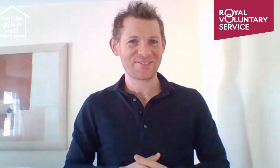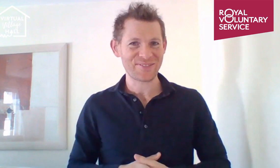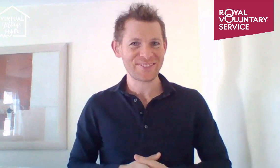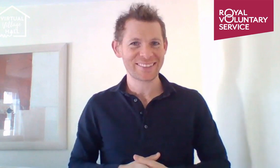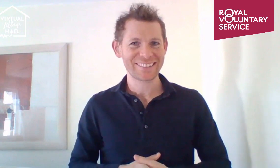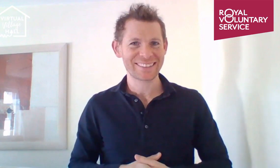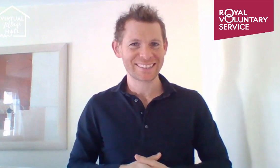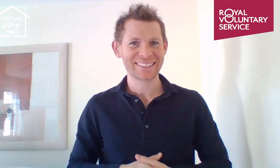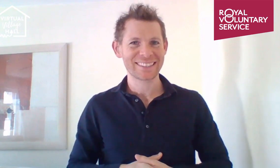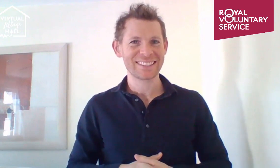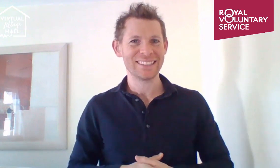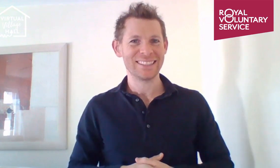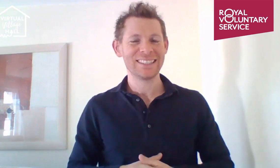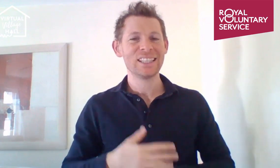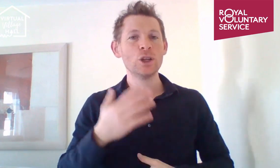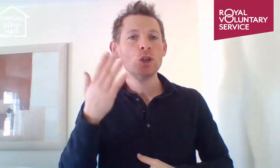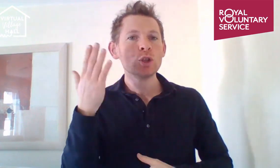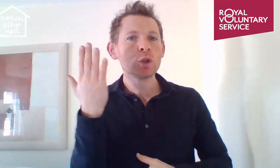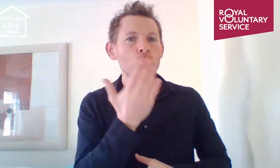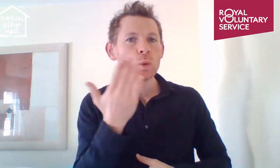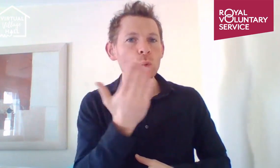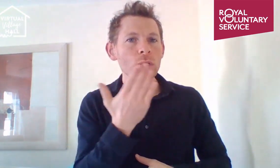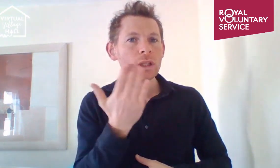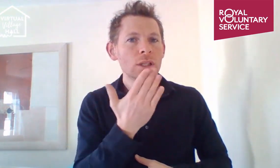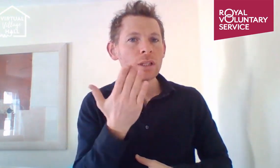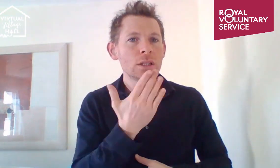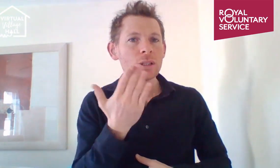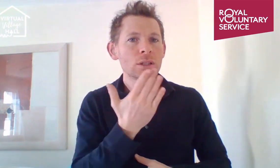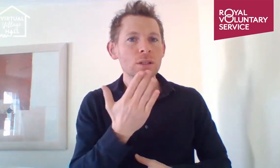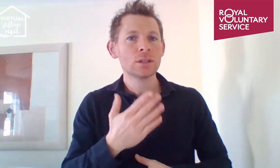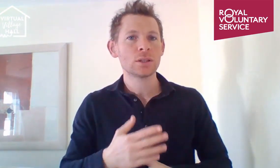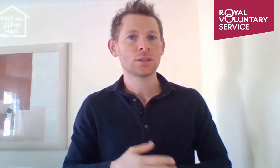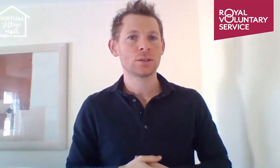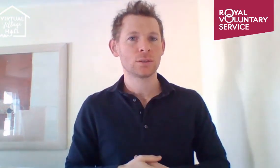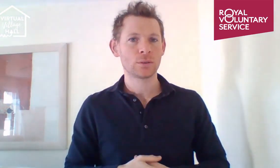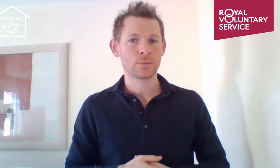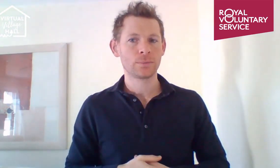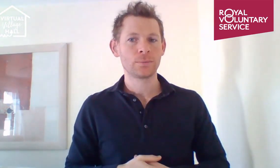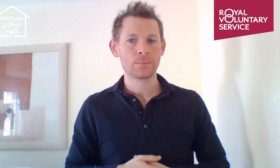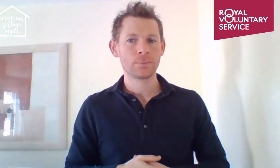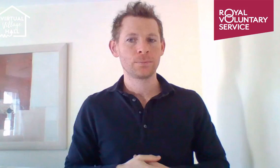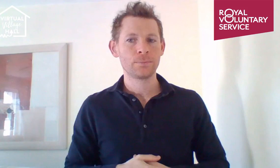we ready to get started? So this is the sign for school.